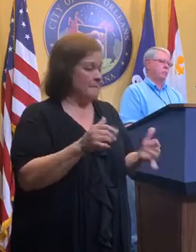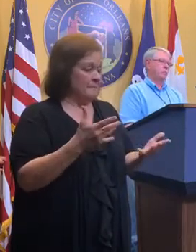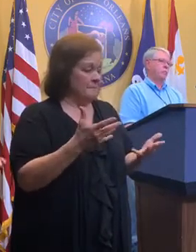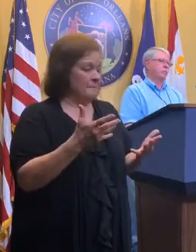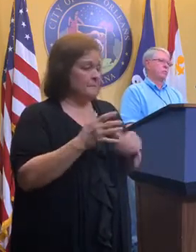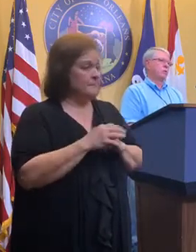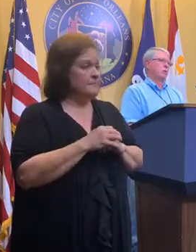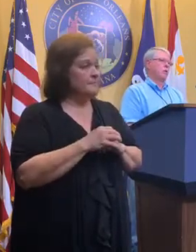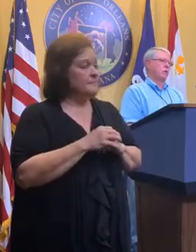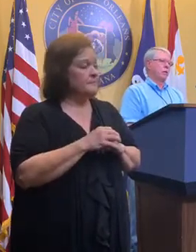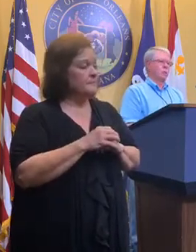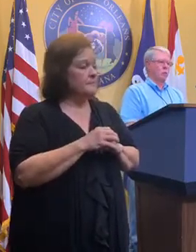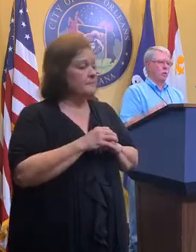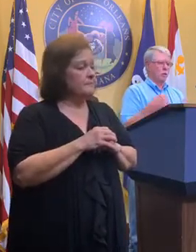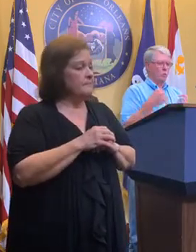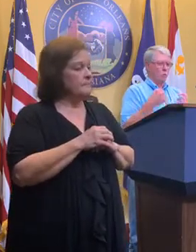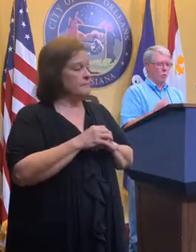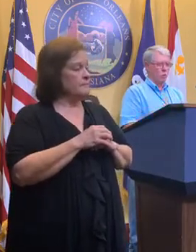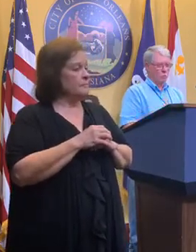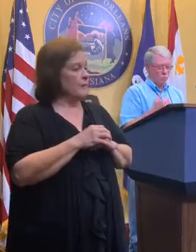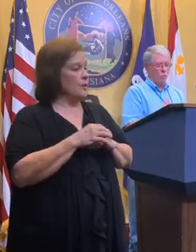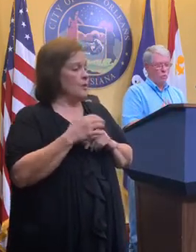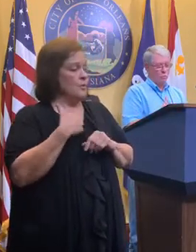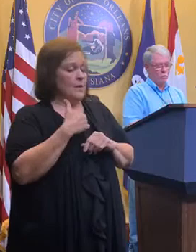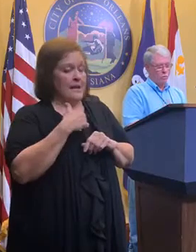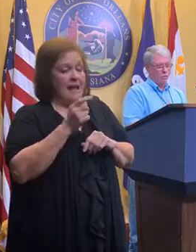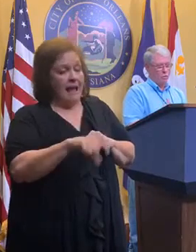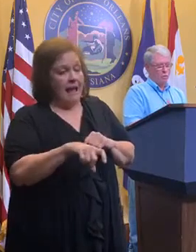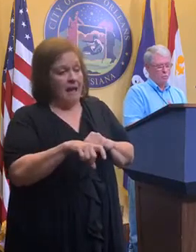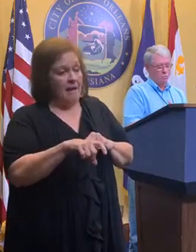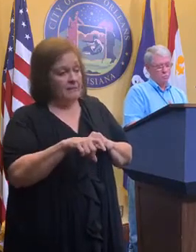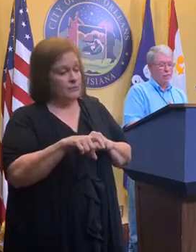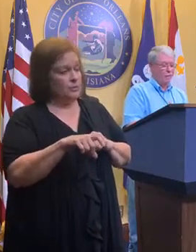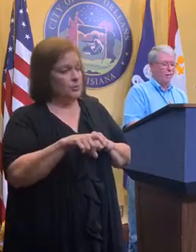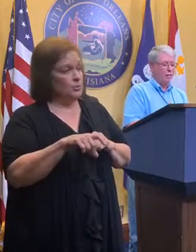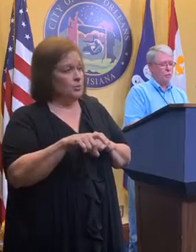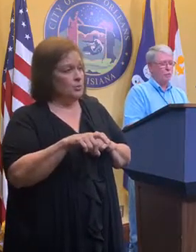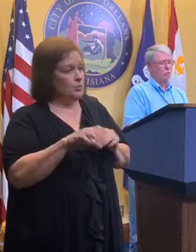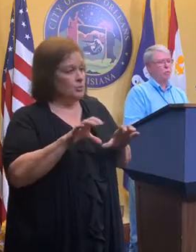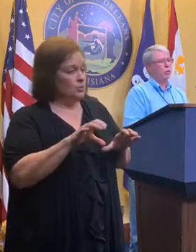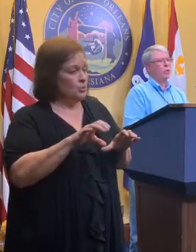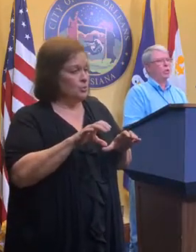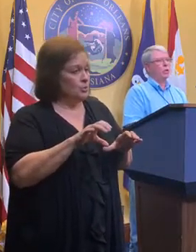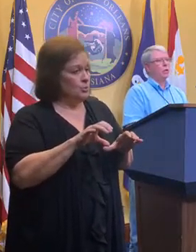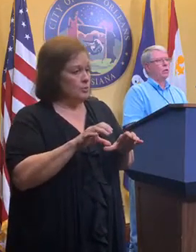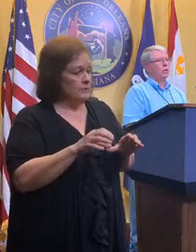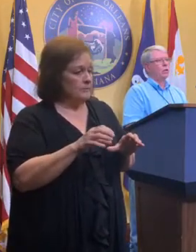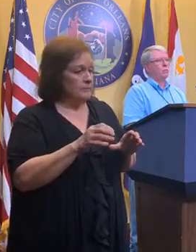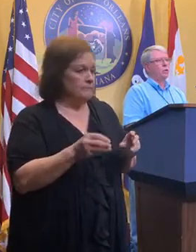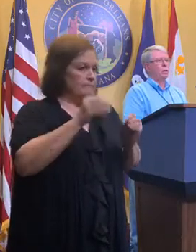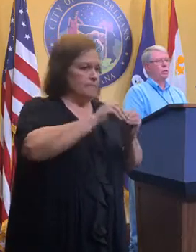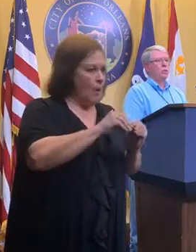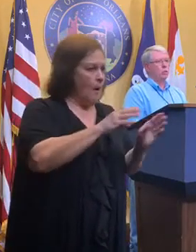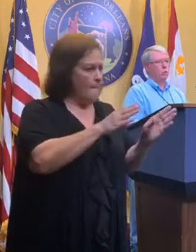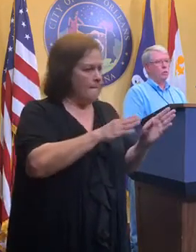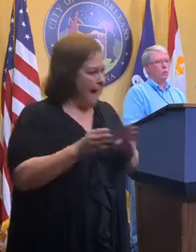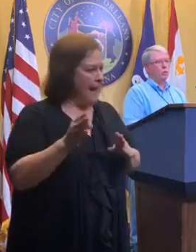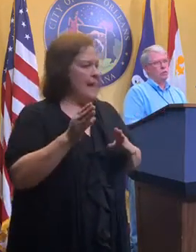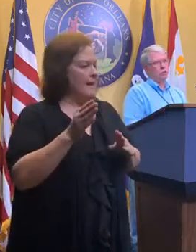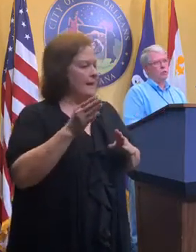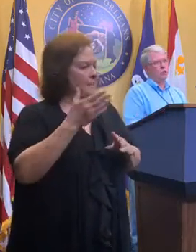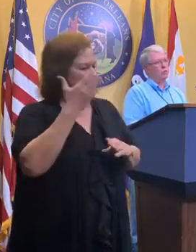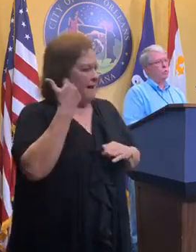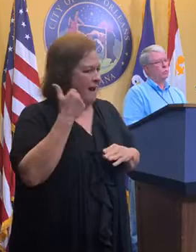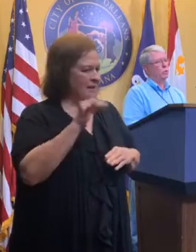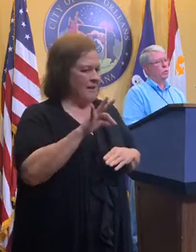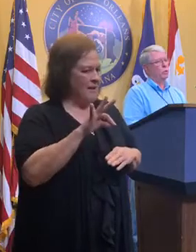significant amount of more planning, I guess you would say, because we know we